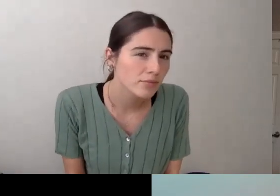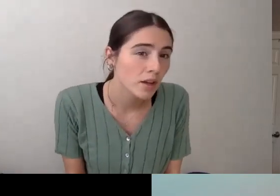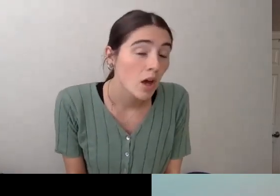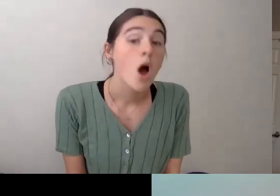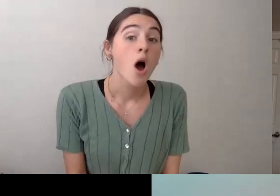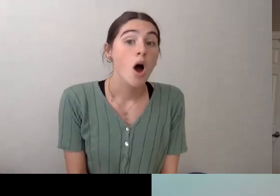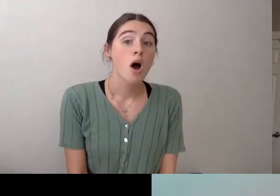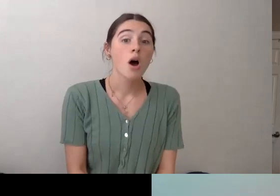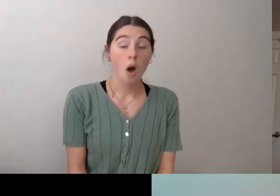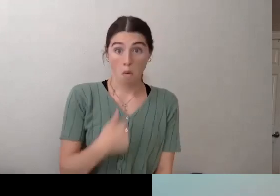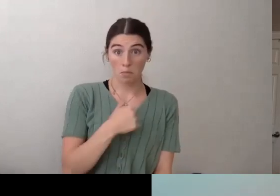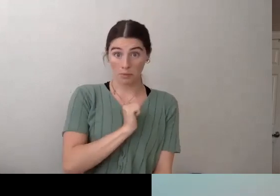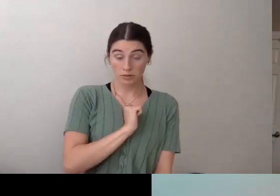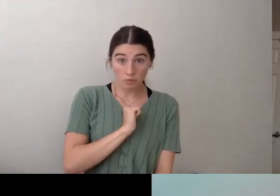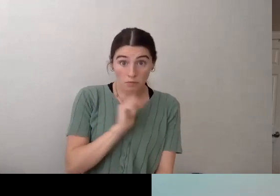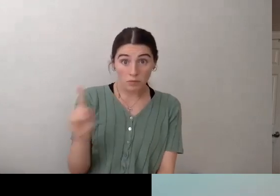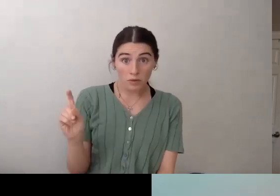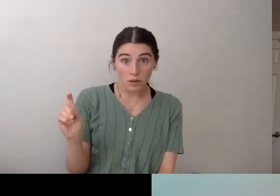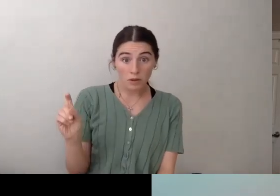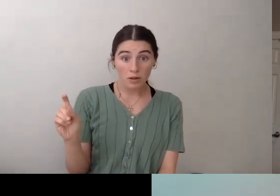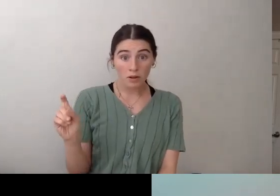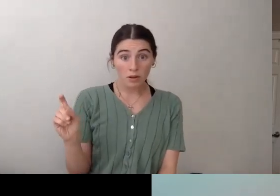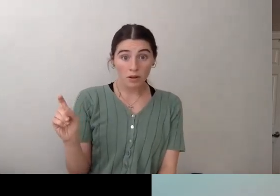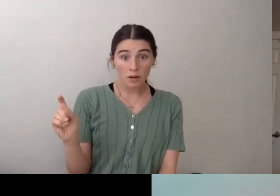Me personally, you mean?